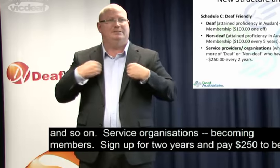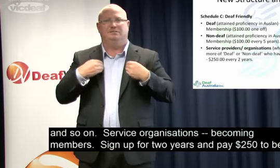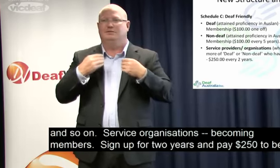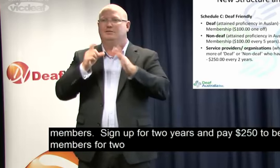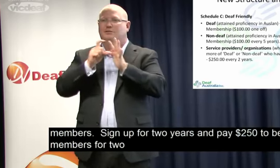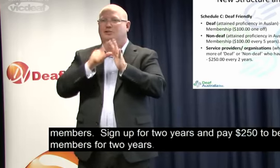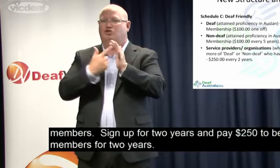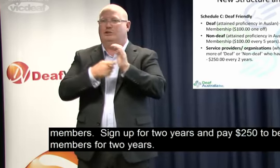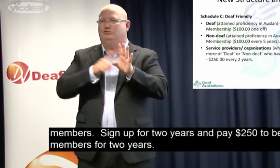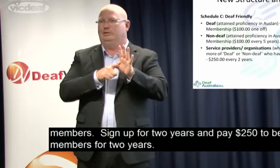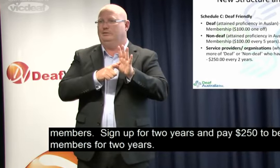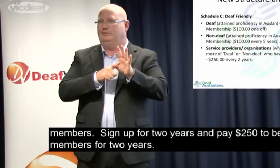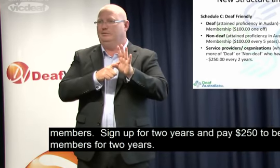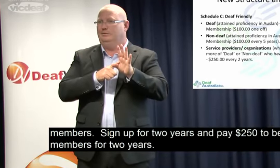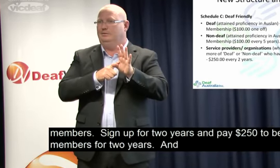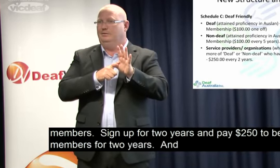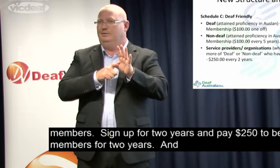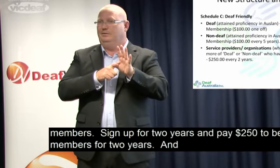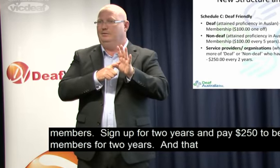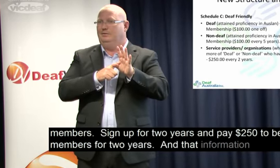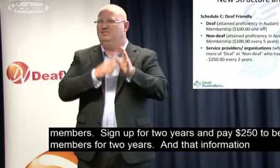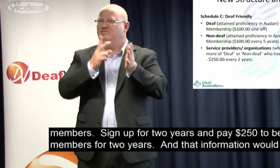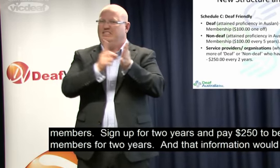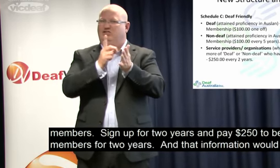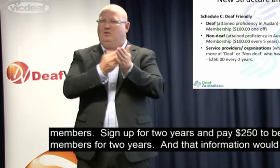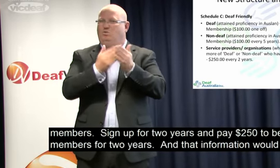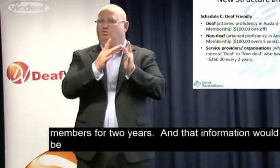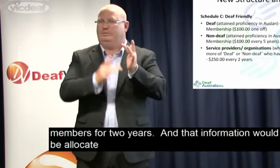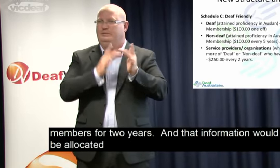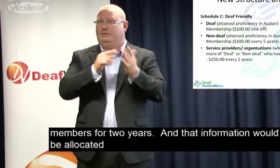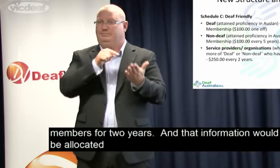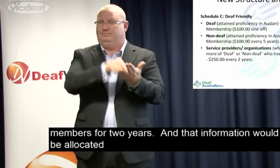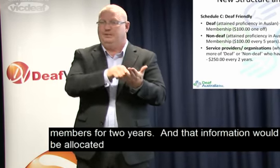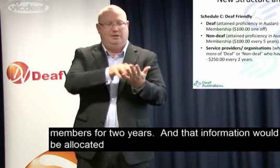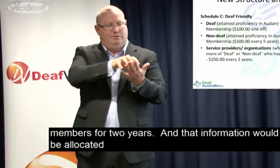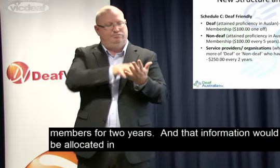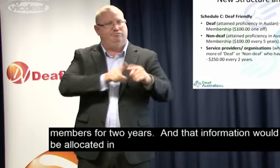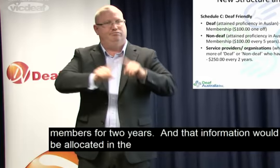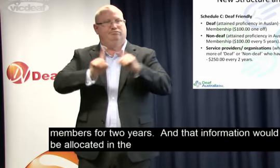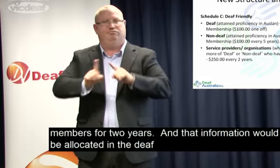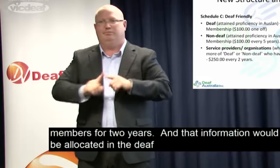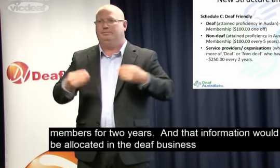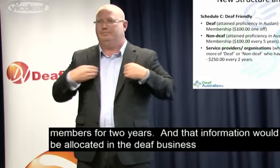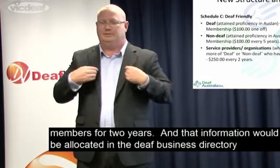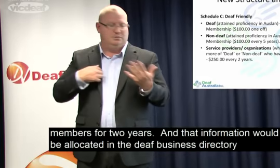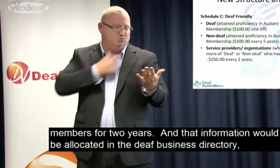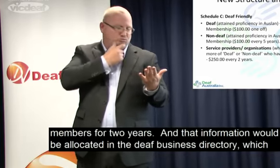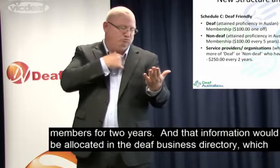And that information would be allocated in the Deaf Business Directory, which would be online. We'd have a